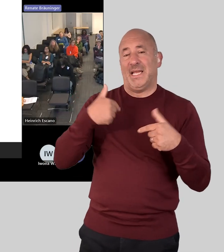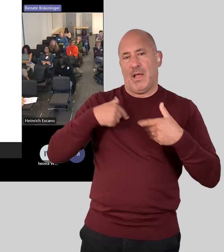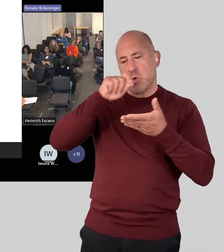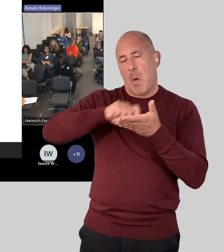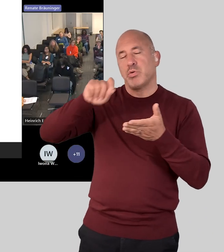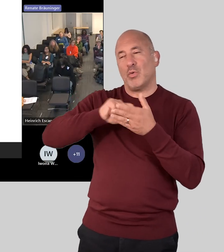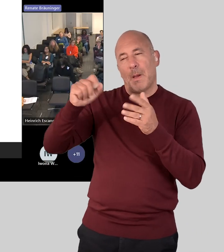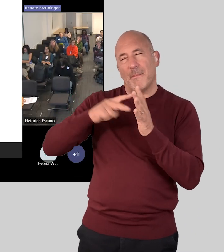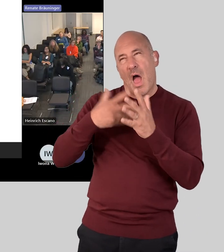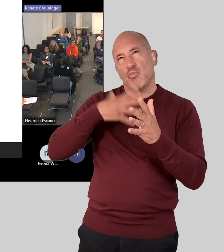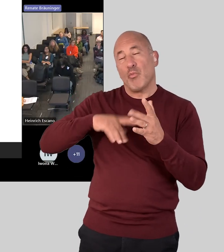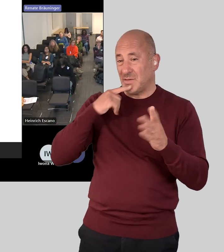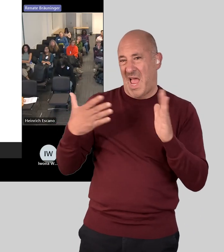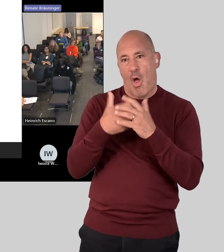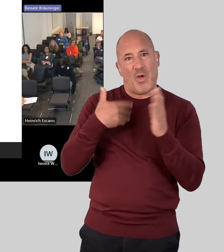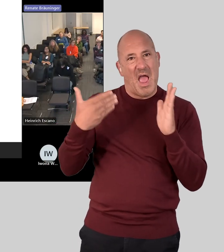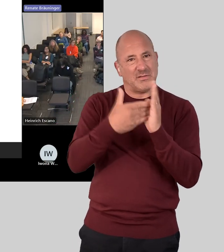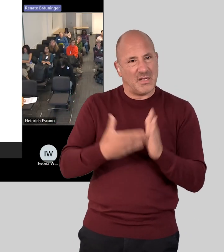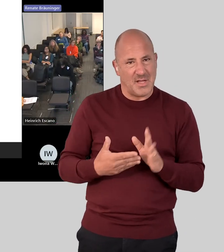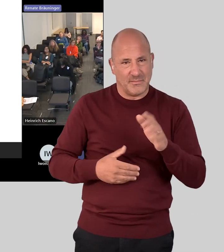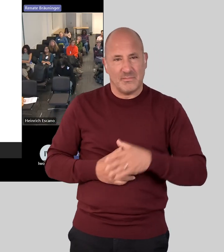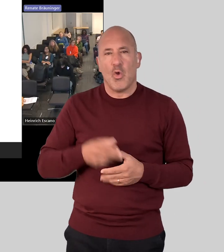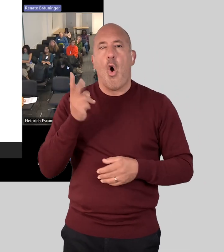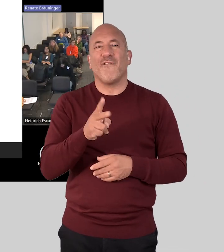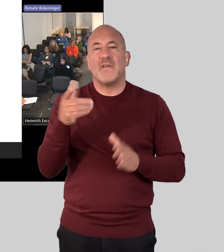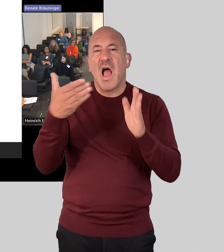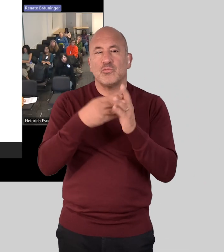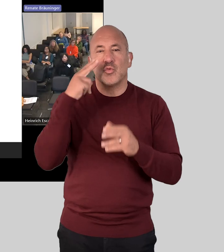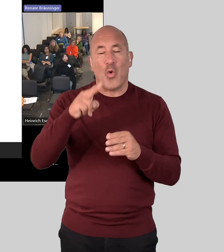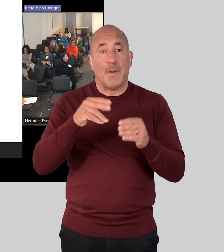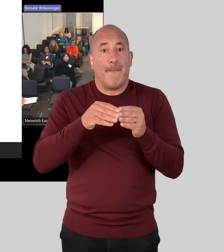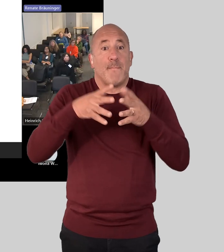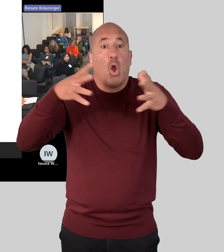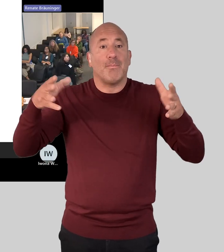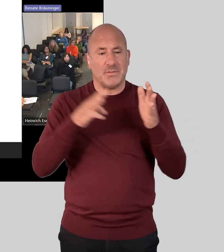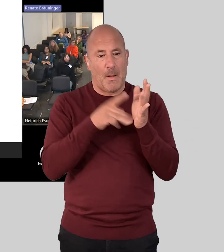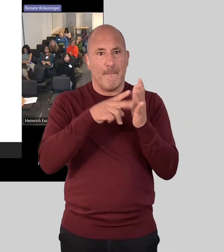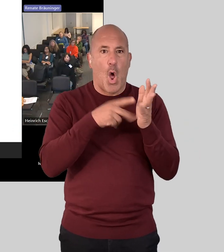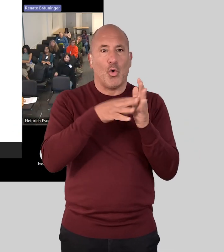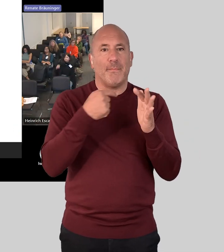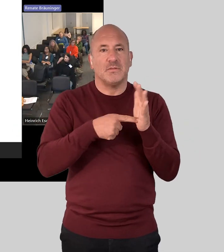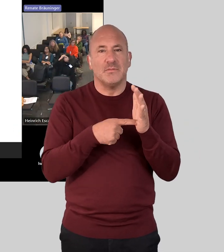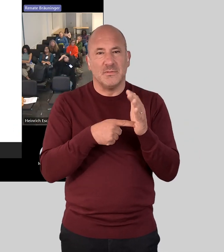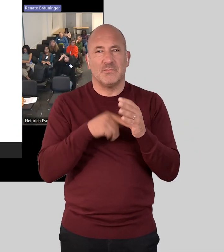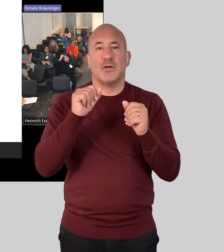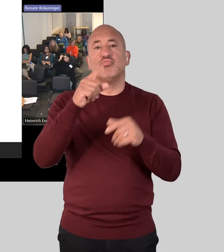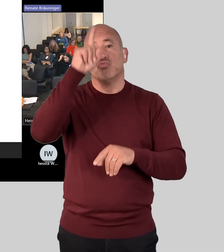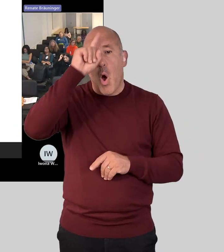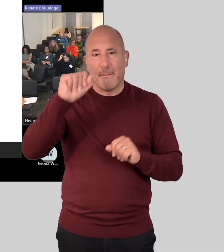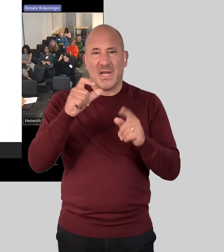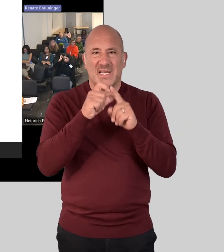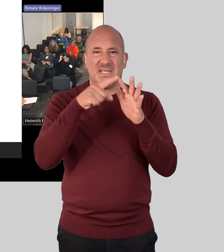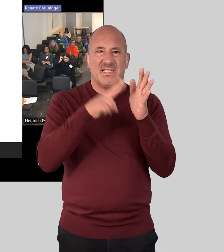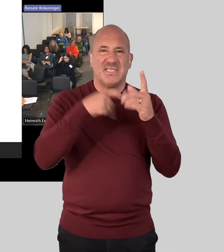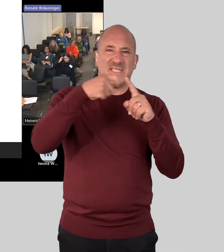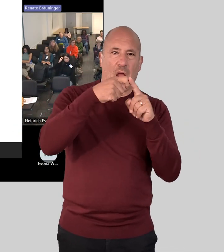others to show the intention of the composers. Often those editions were called monuments. So that's Denkmäler